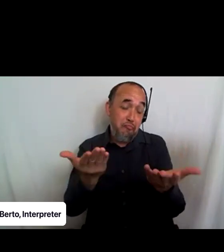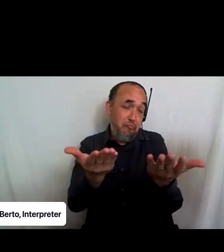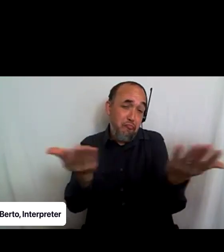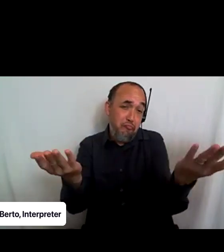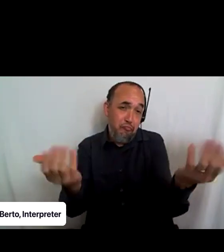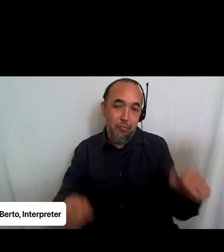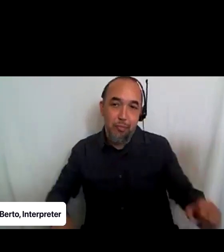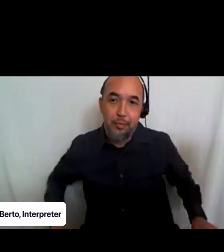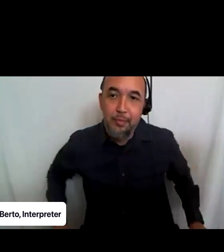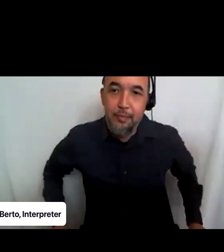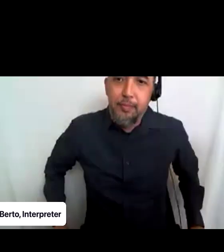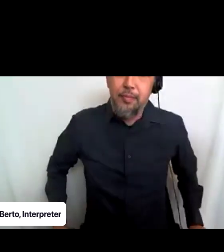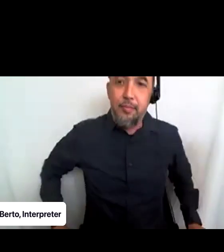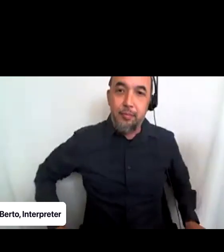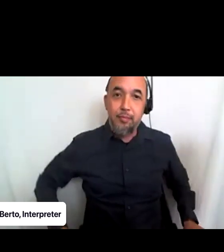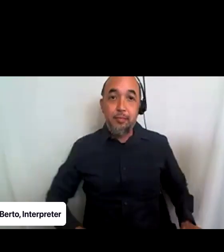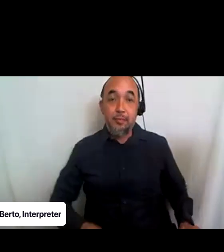with half